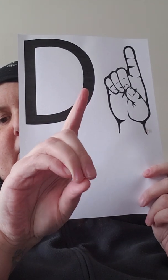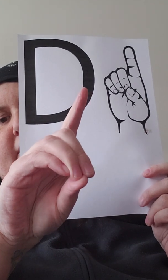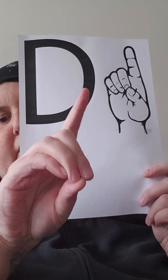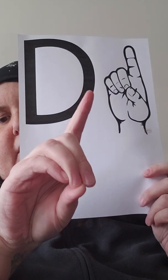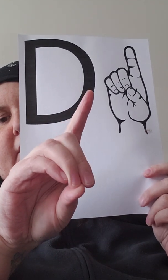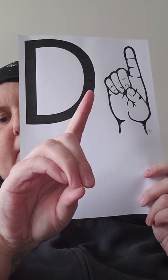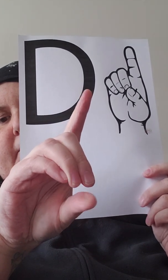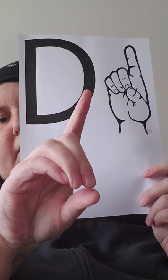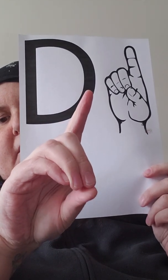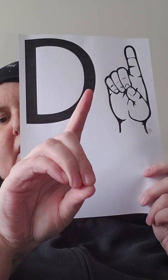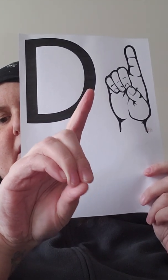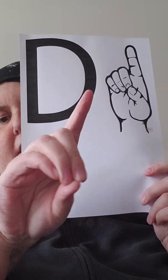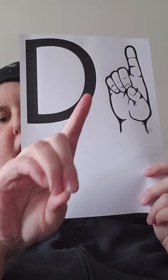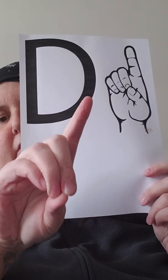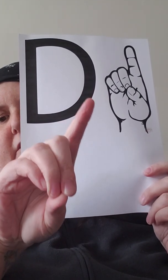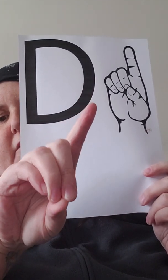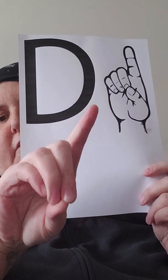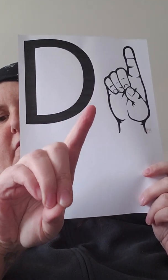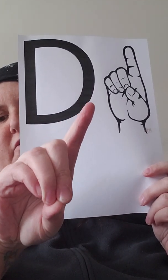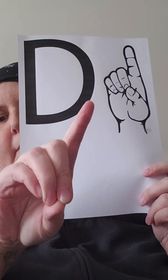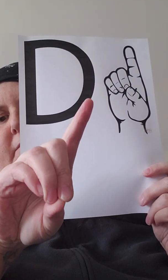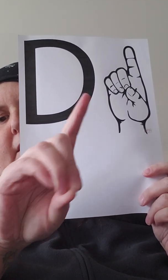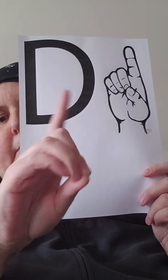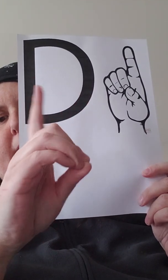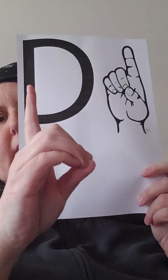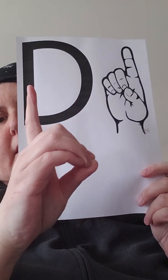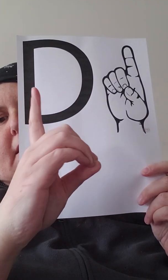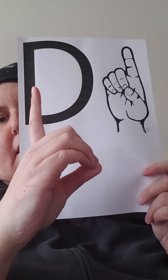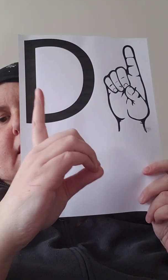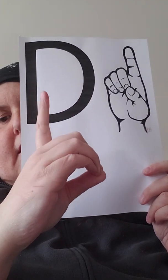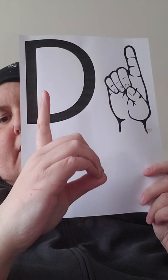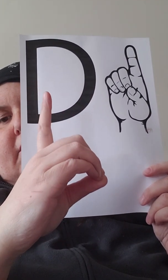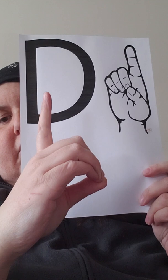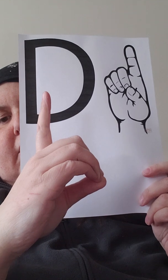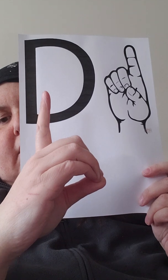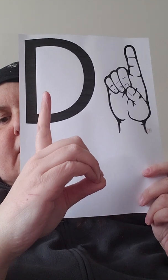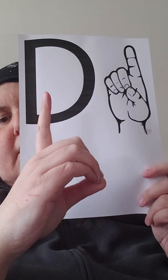your fingertips on the thumb tip. And there's your D.